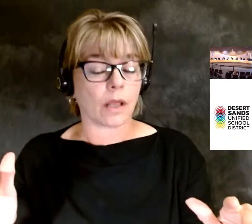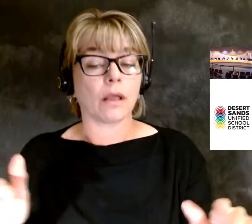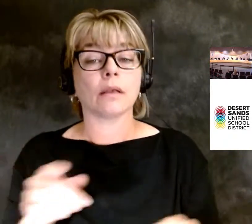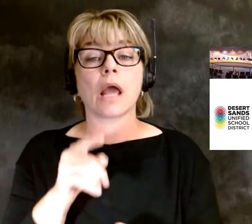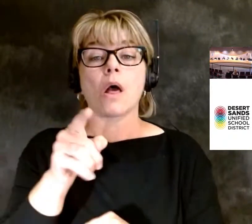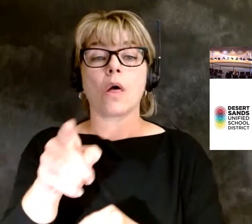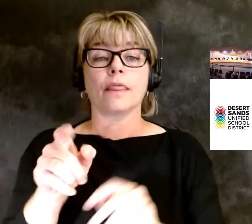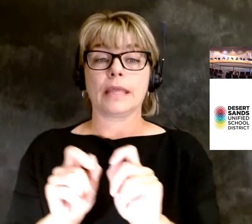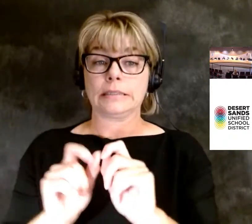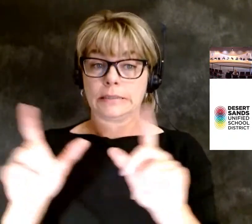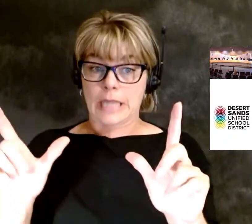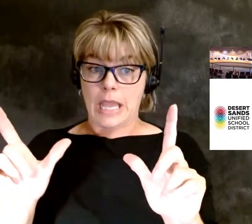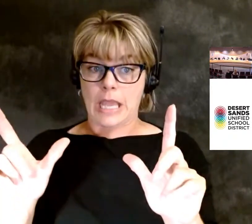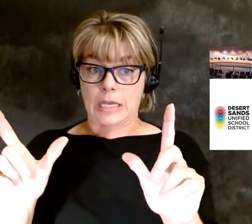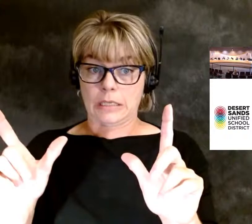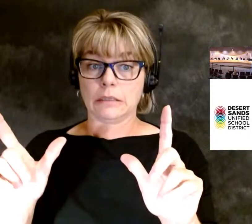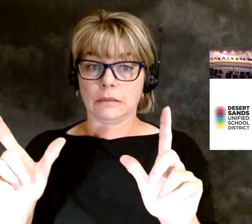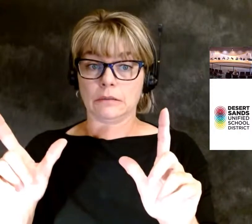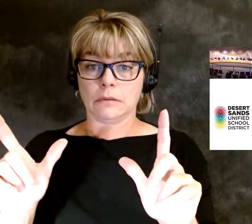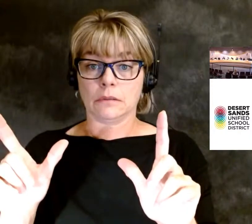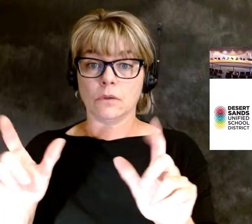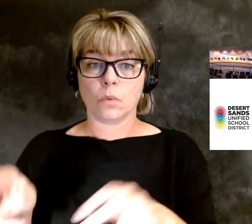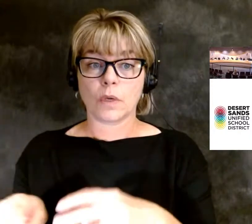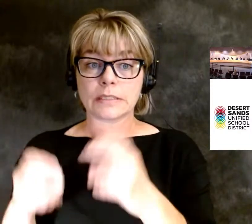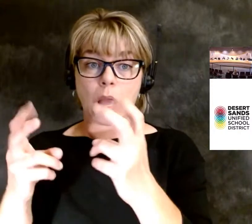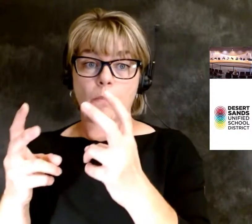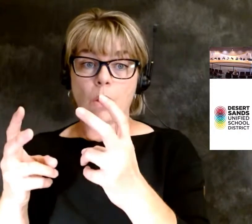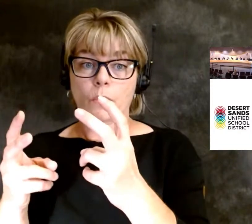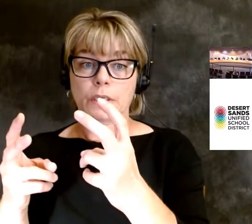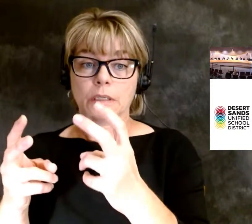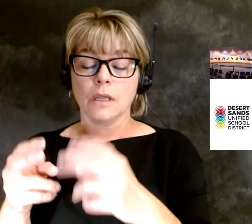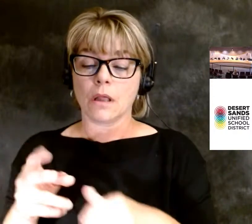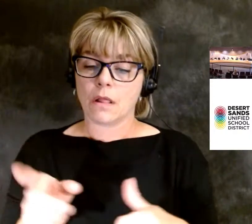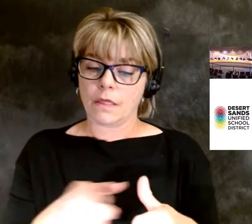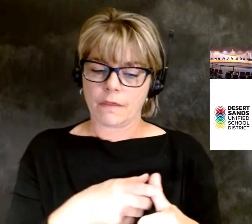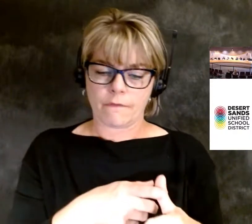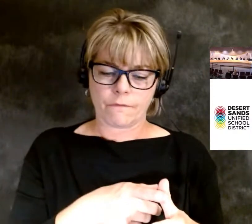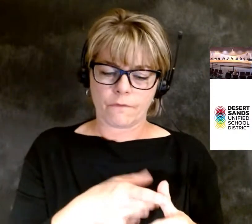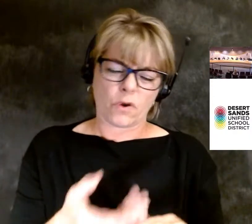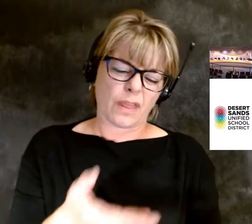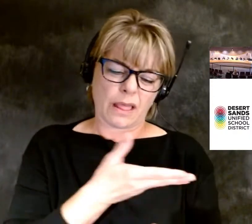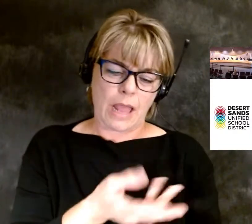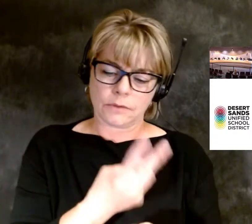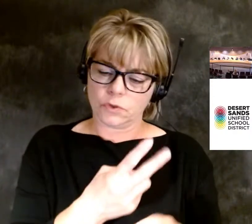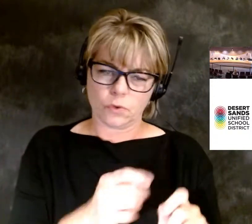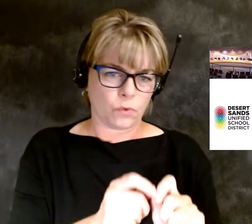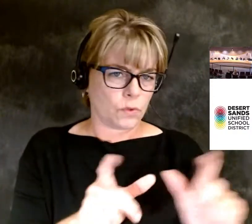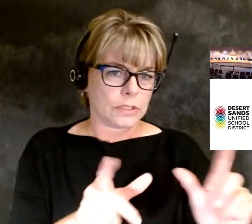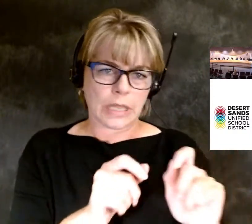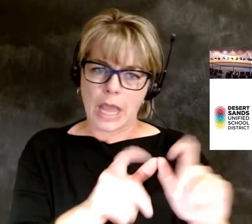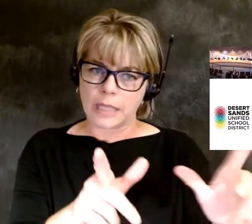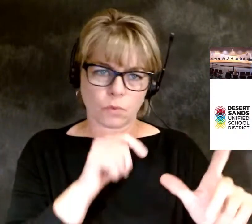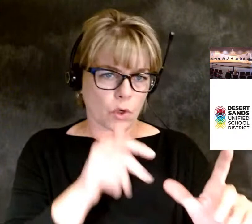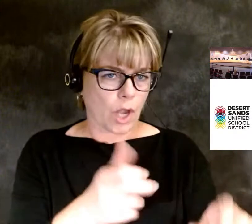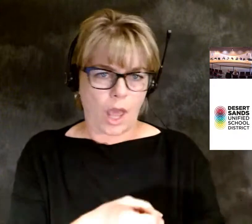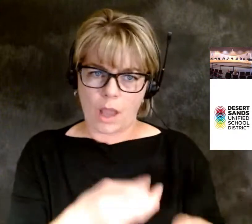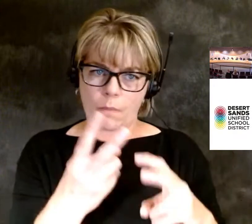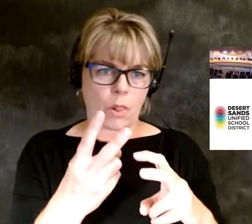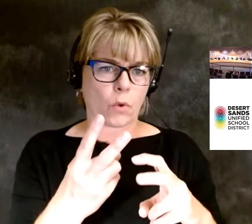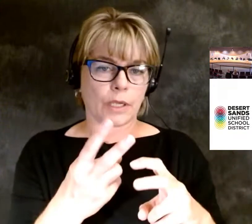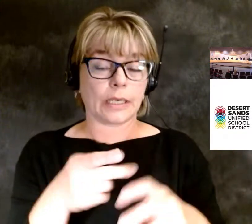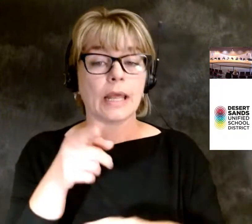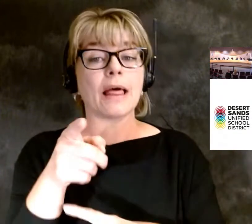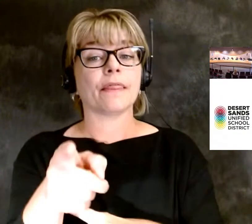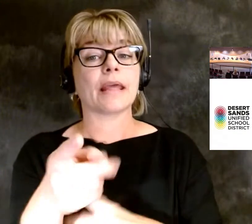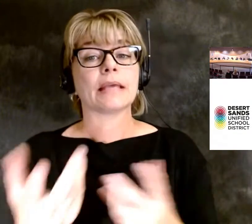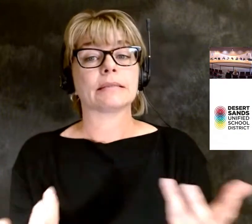that was uploaded. Those first two weren't, the last two weren't. This is a combination of